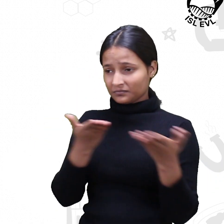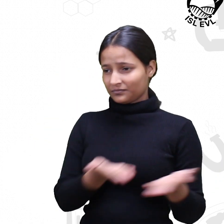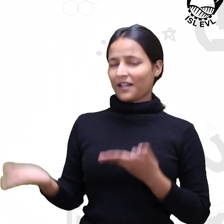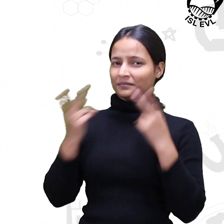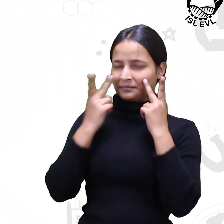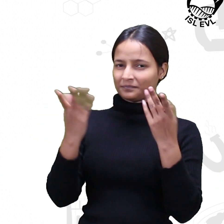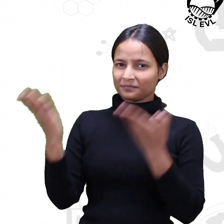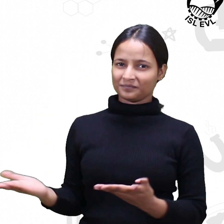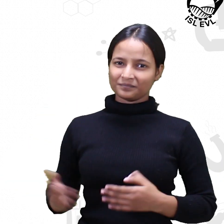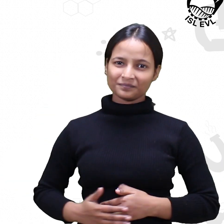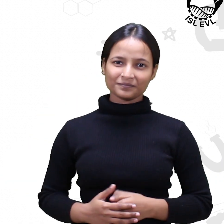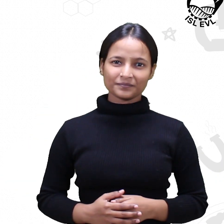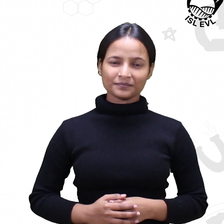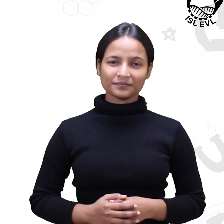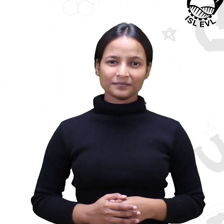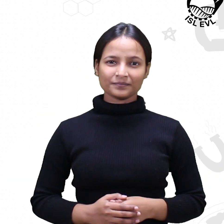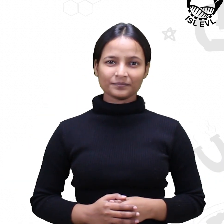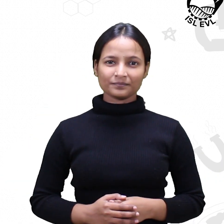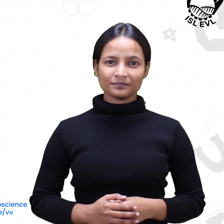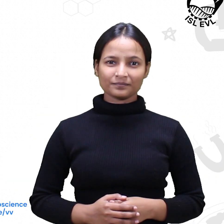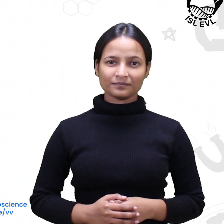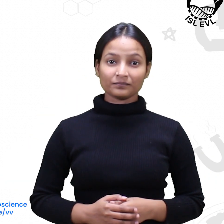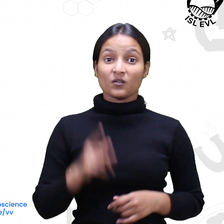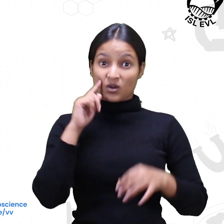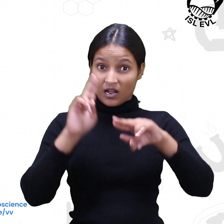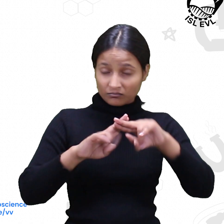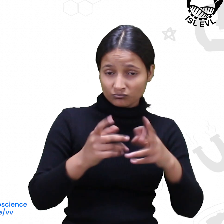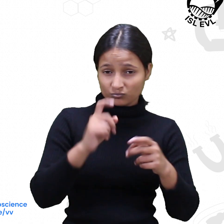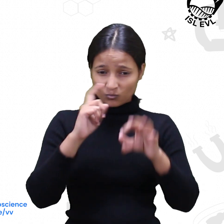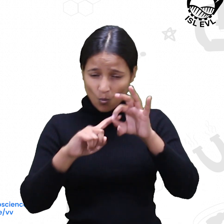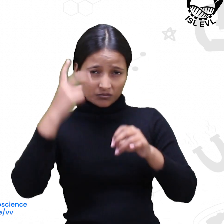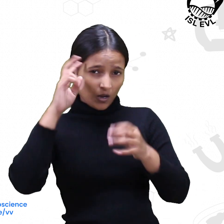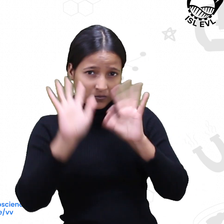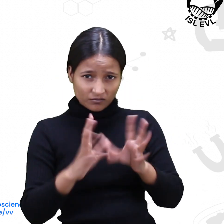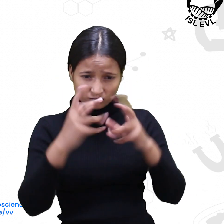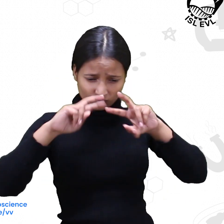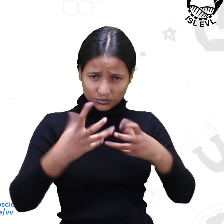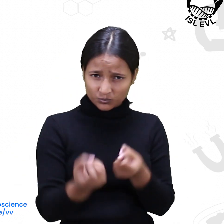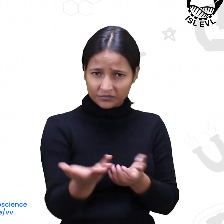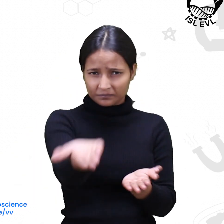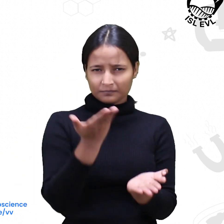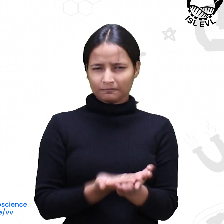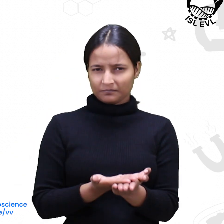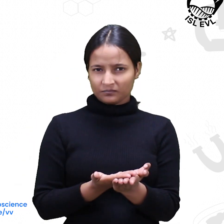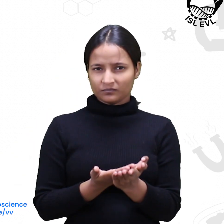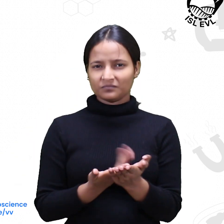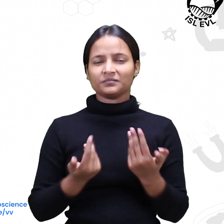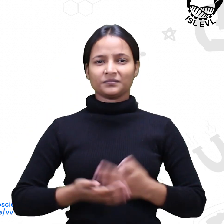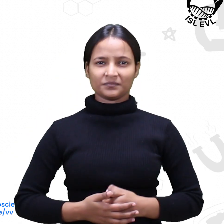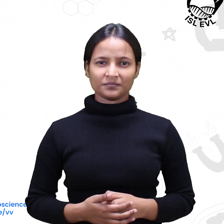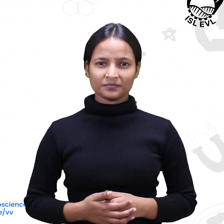about today's scientist, check out their profile. The link is in the show notes. If you have any questions you want us to